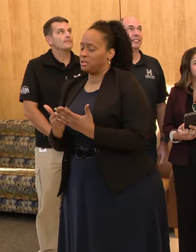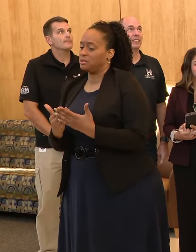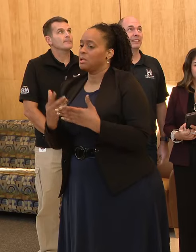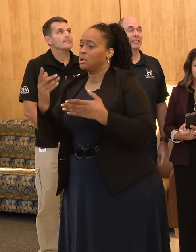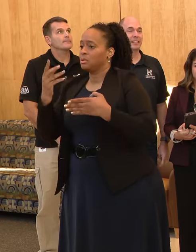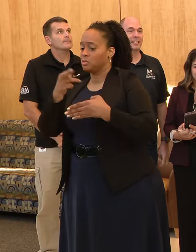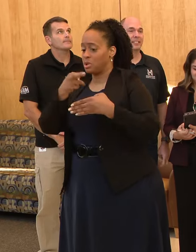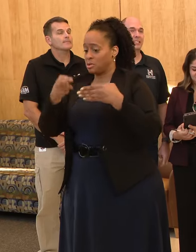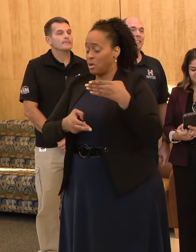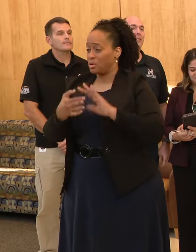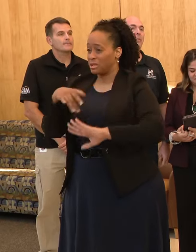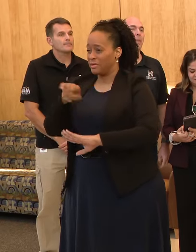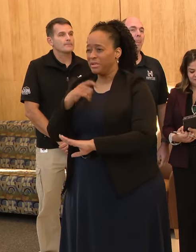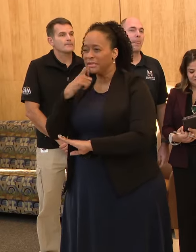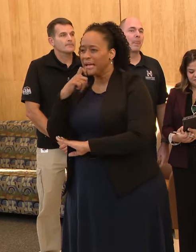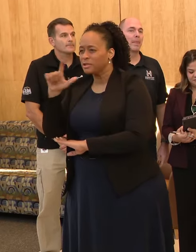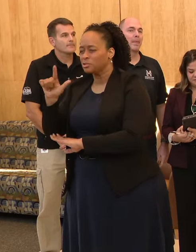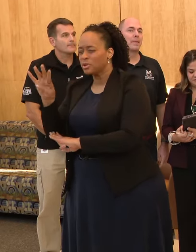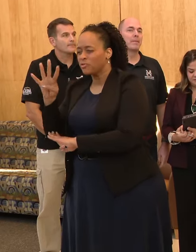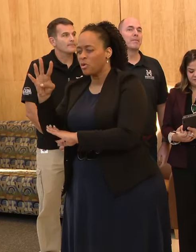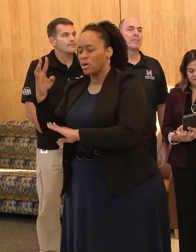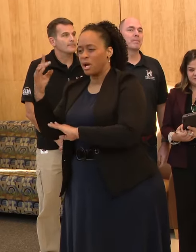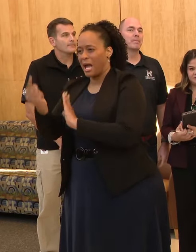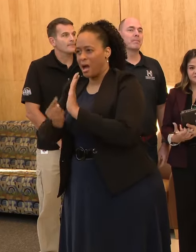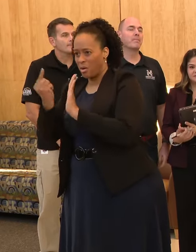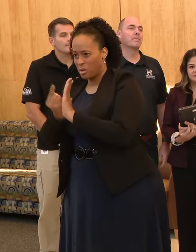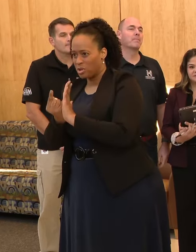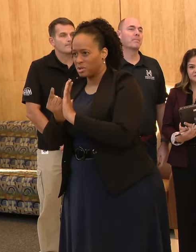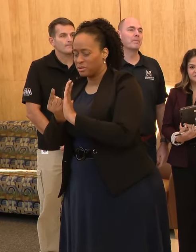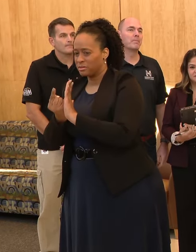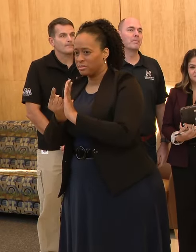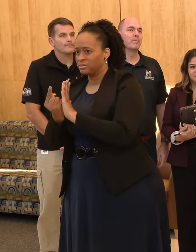results in the last 24 hours in terms of Houstonians